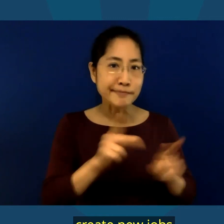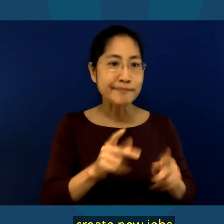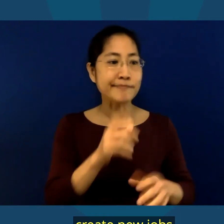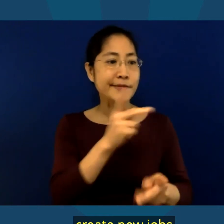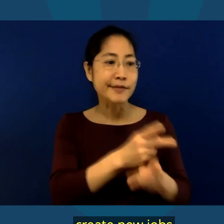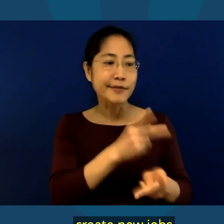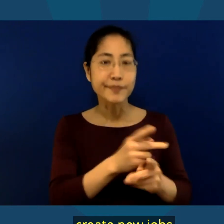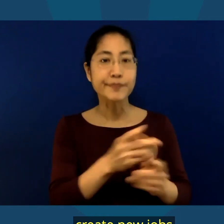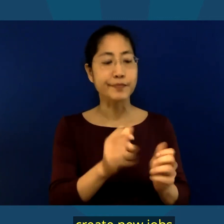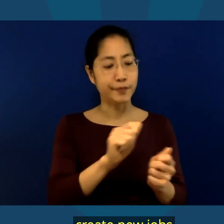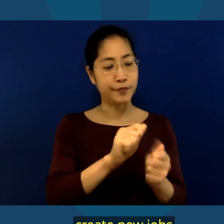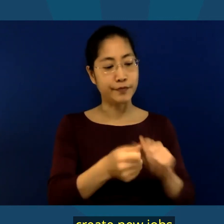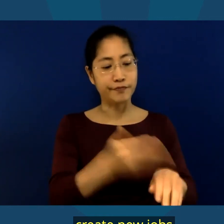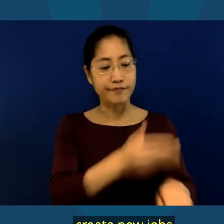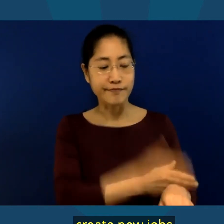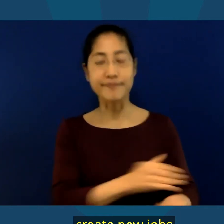reform.